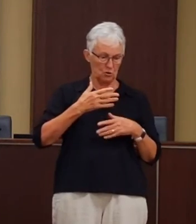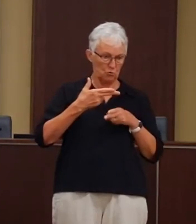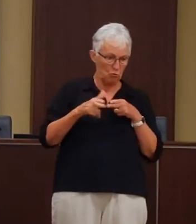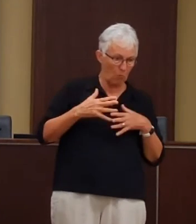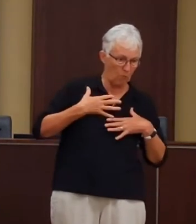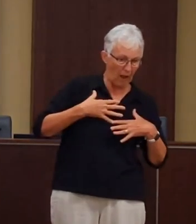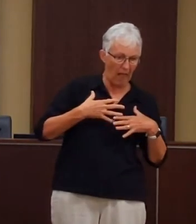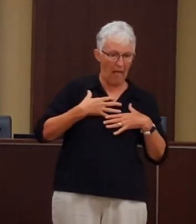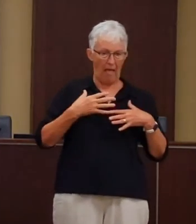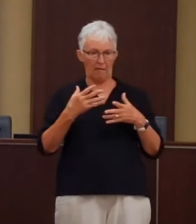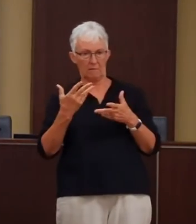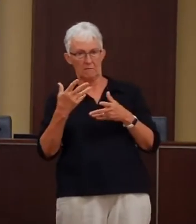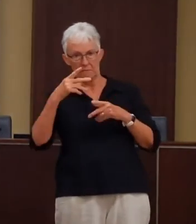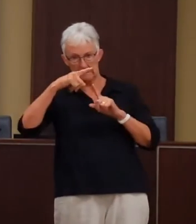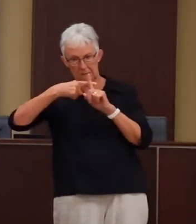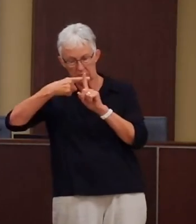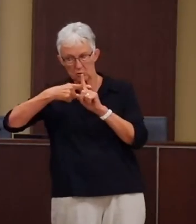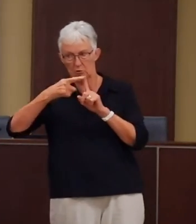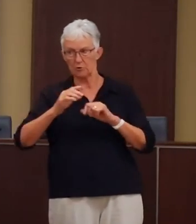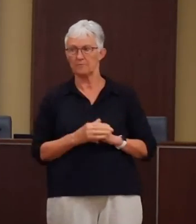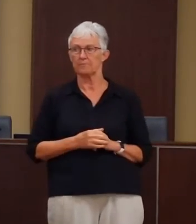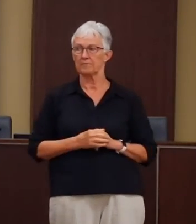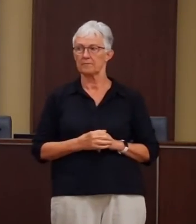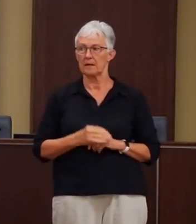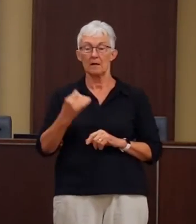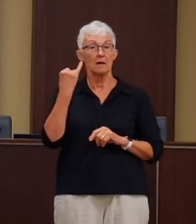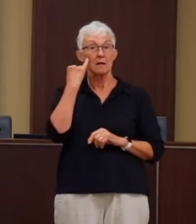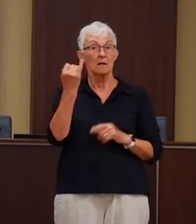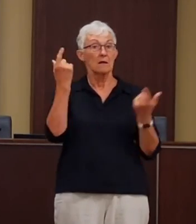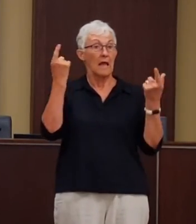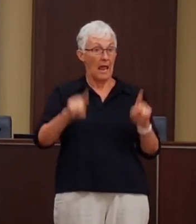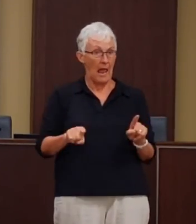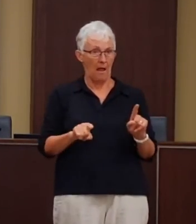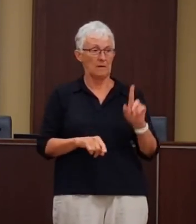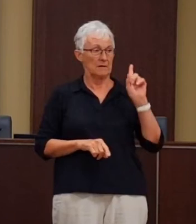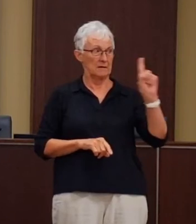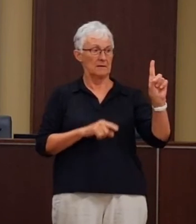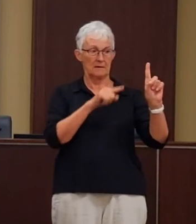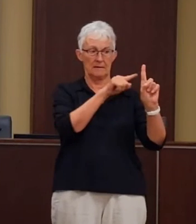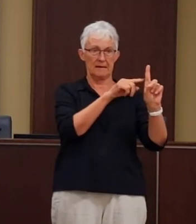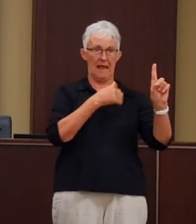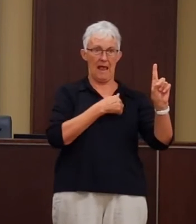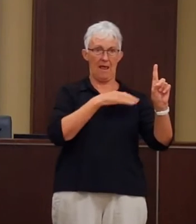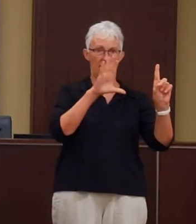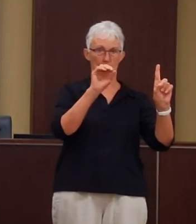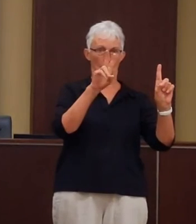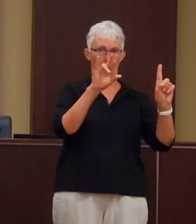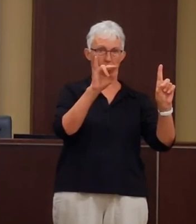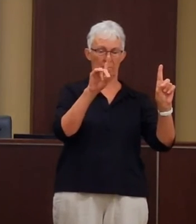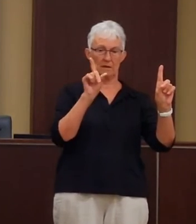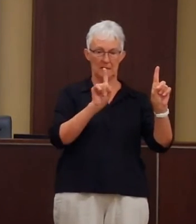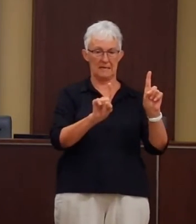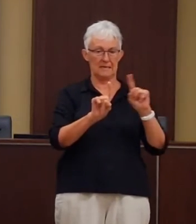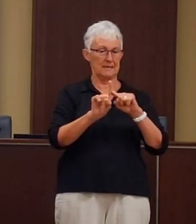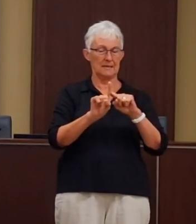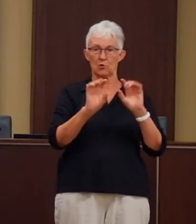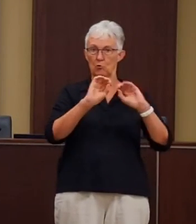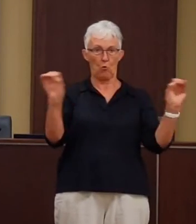case is not wearing a face covering, and a close contact is not wearing a face covering, then the close contact will have to